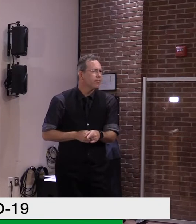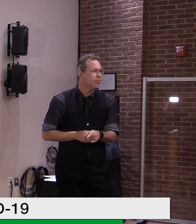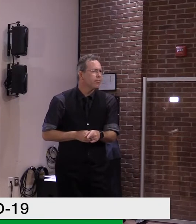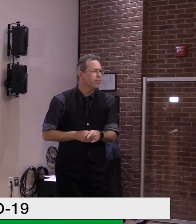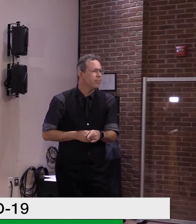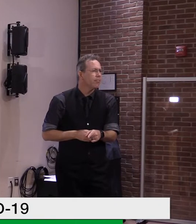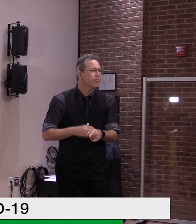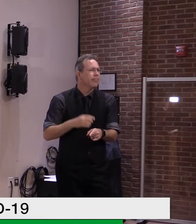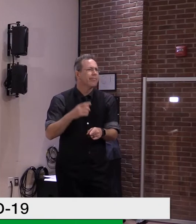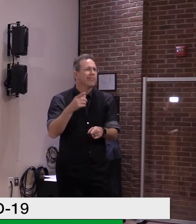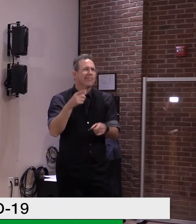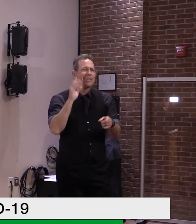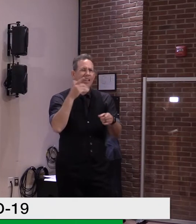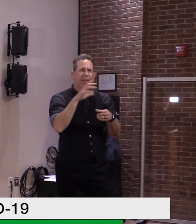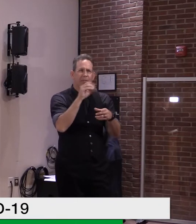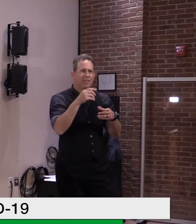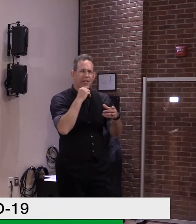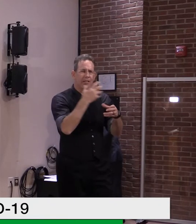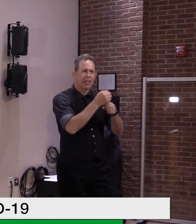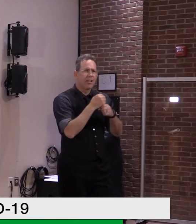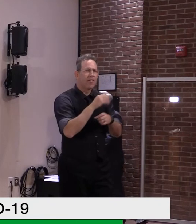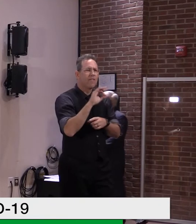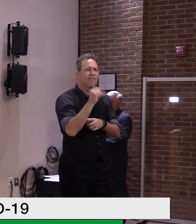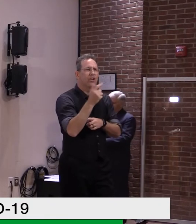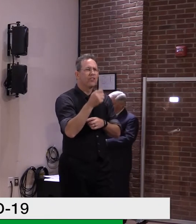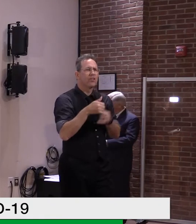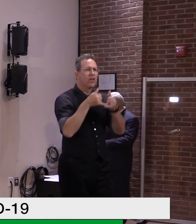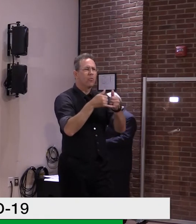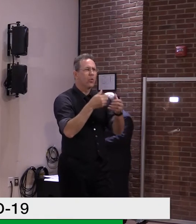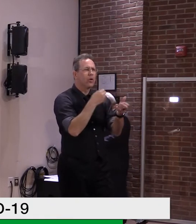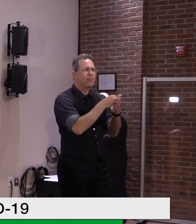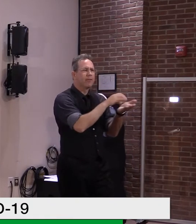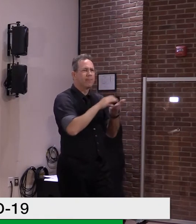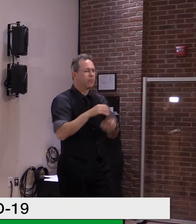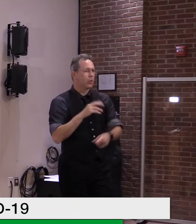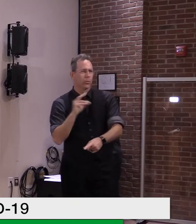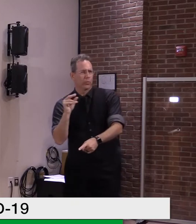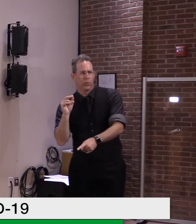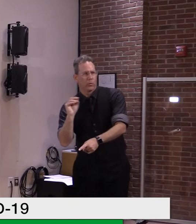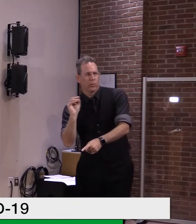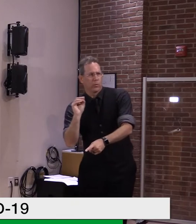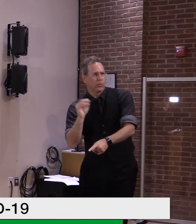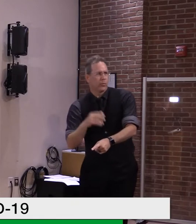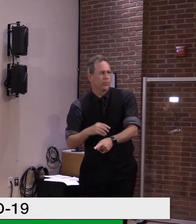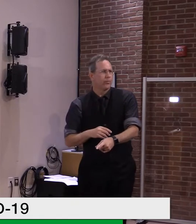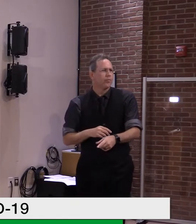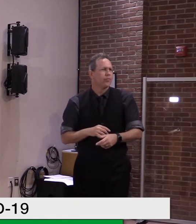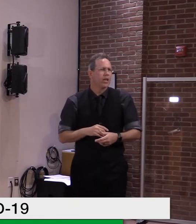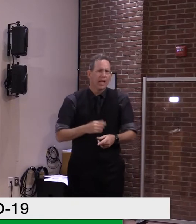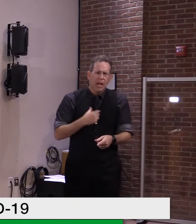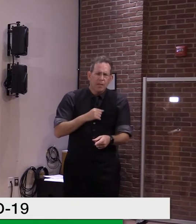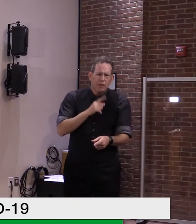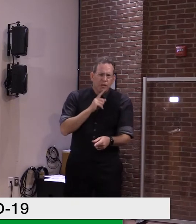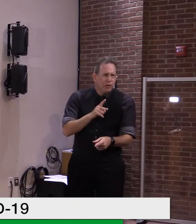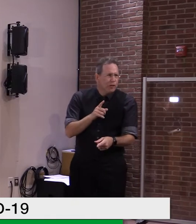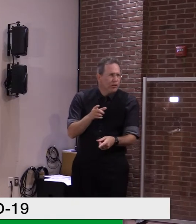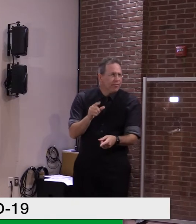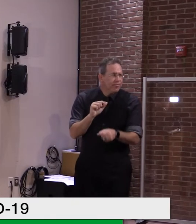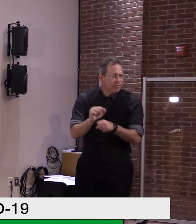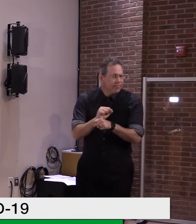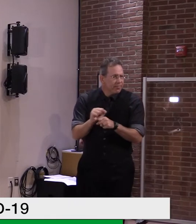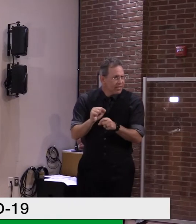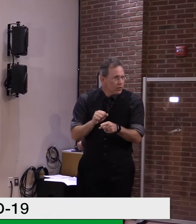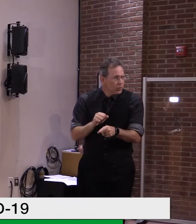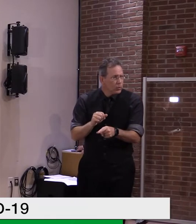They did not. And I'm not sure if you know this off the top of your head, but they bought